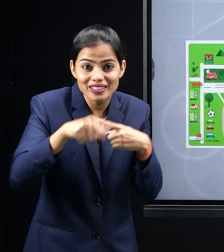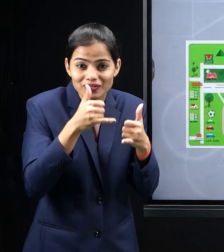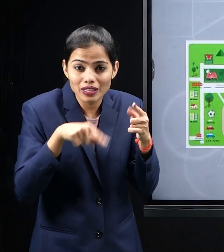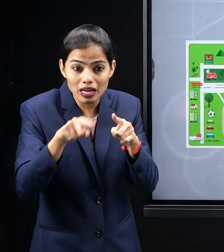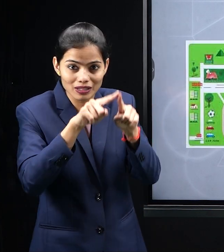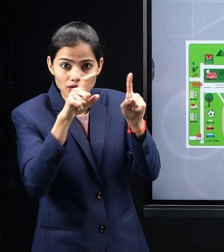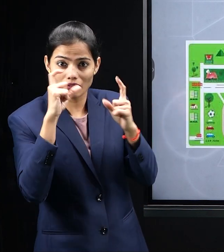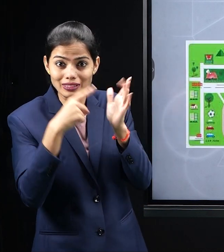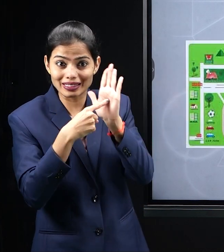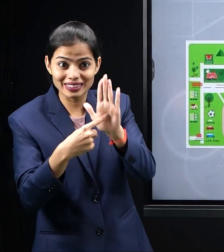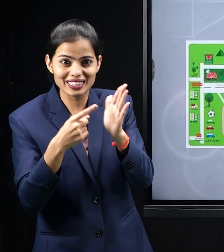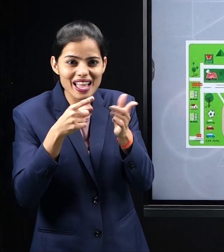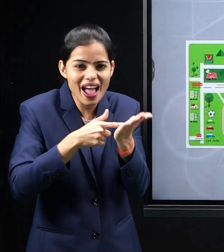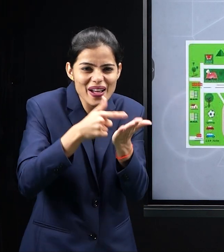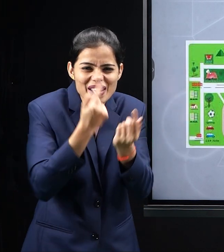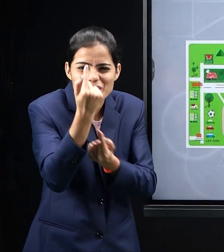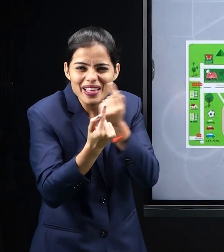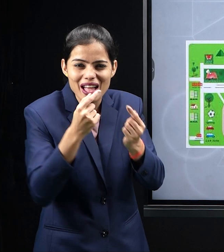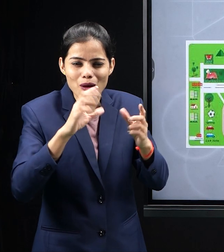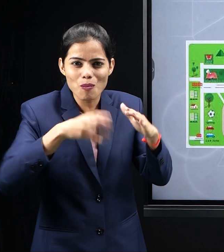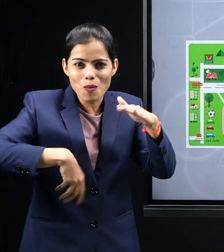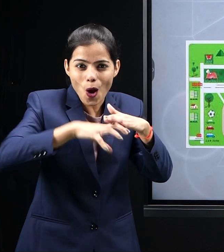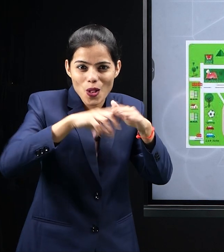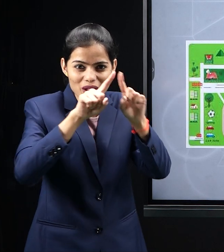a picture frame and a soccer goal net.